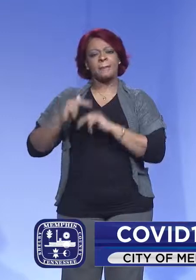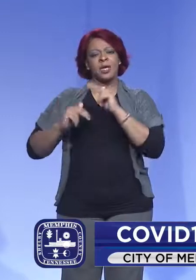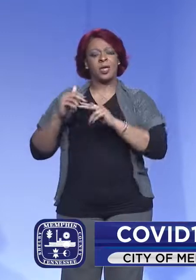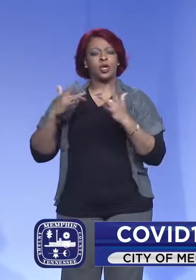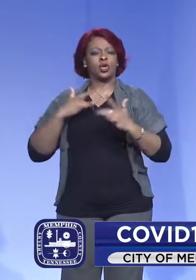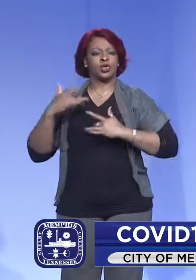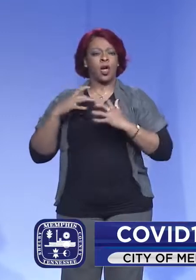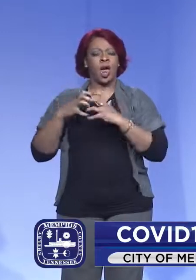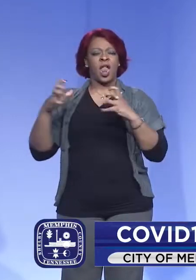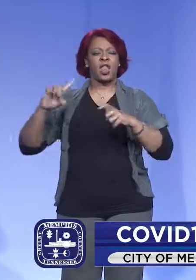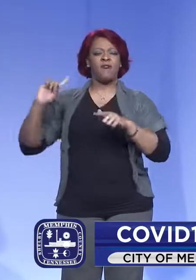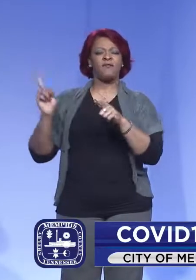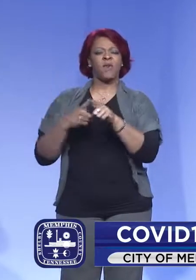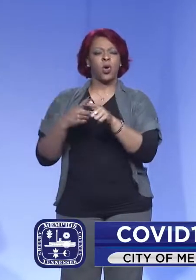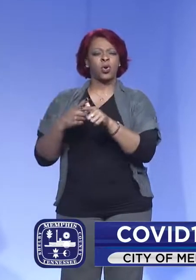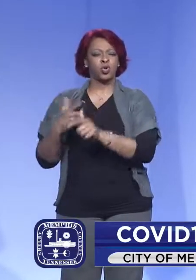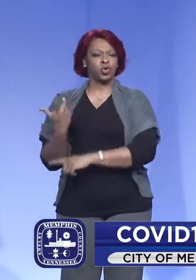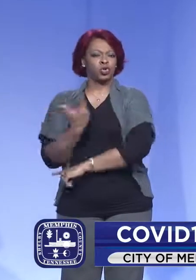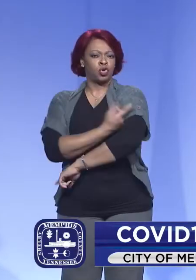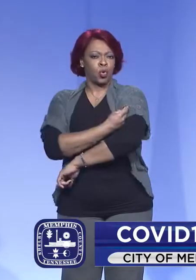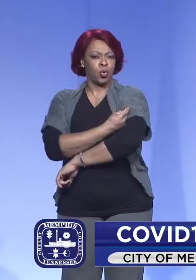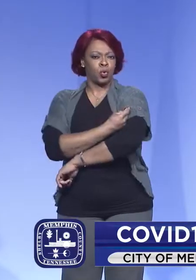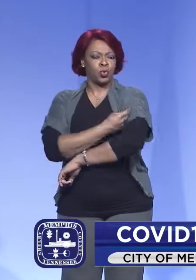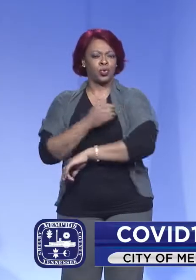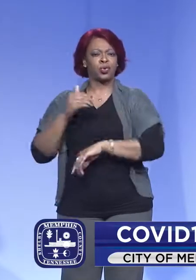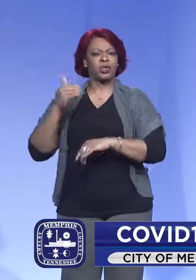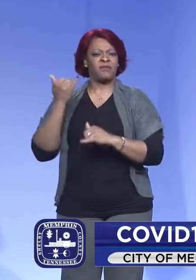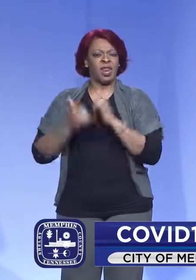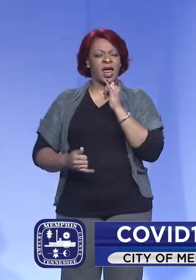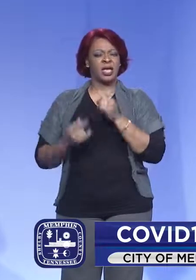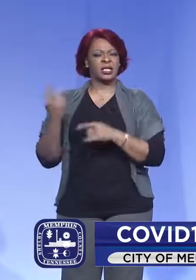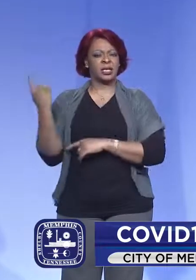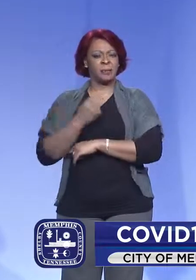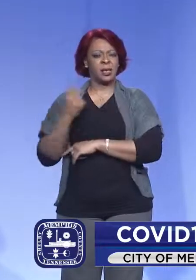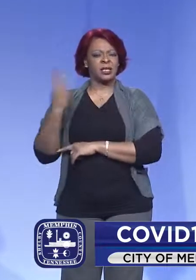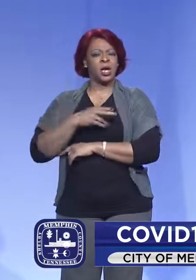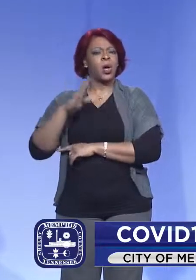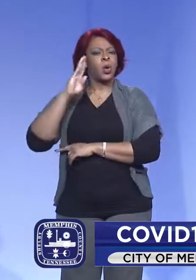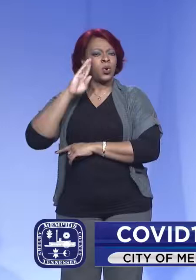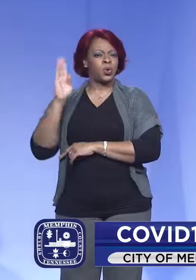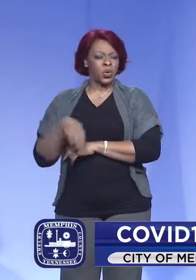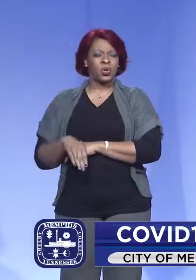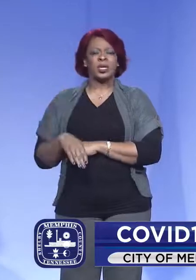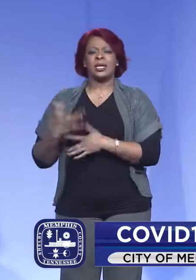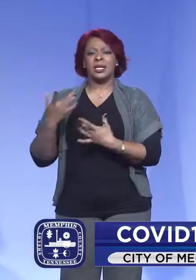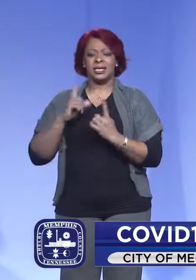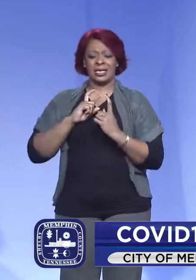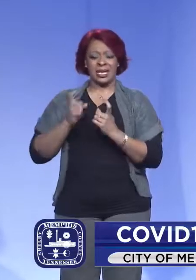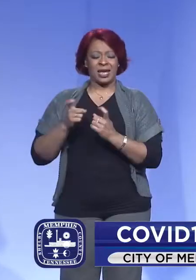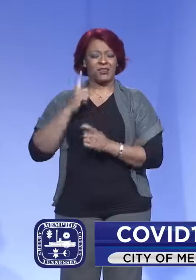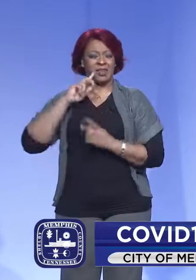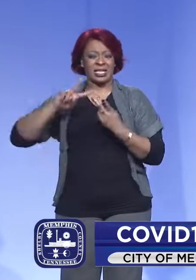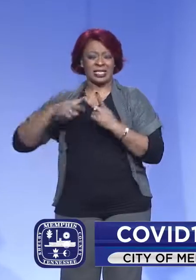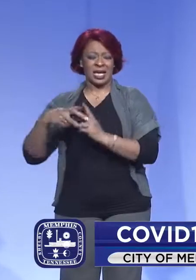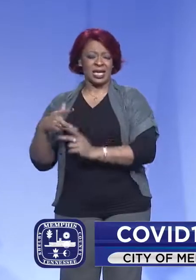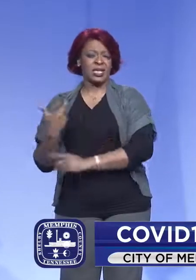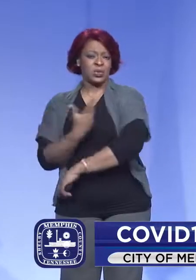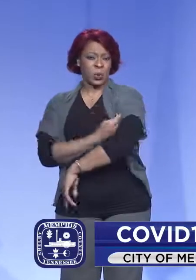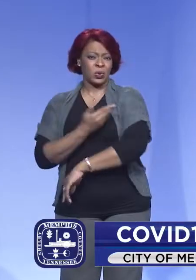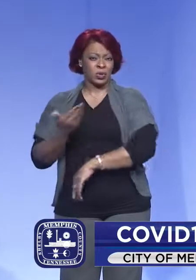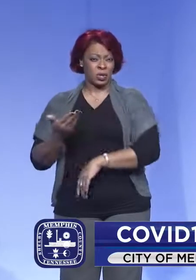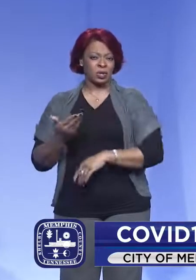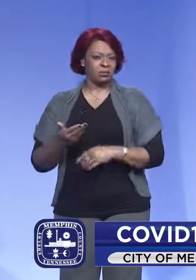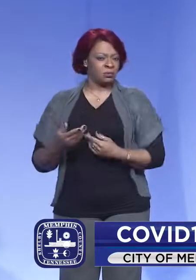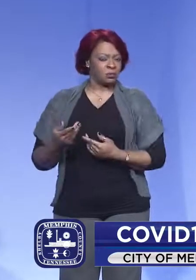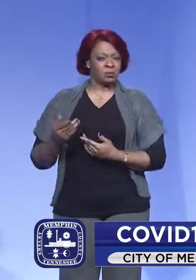lot of first doses at the Pipkin building over the last couple of days. I know that it's been kind of dedicated to second doses there.